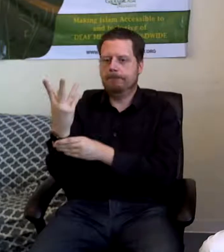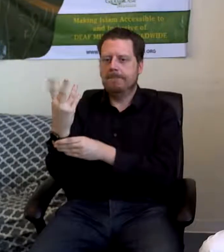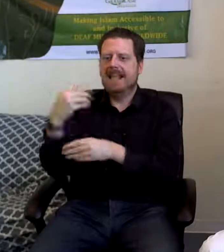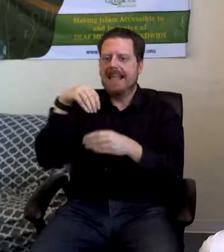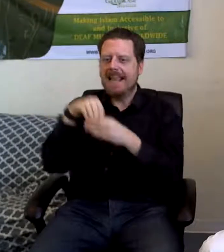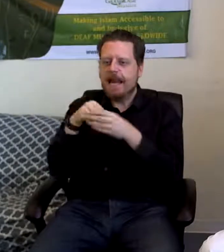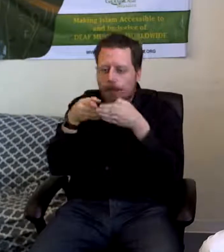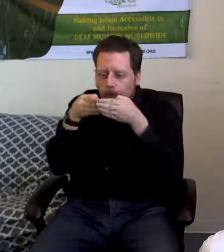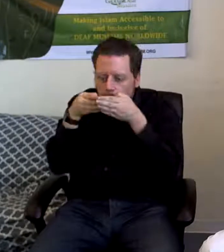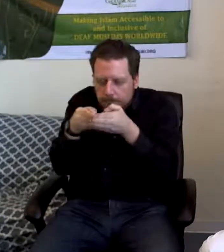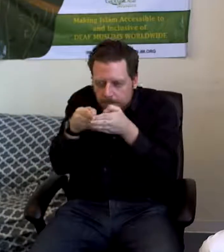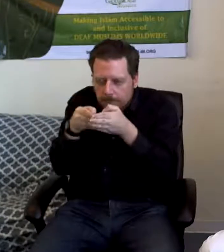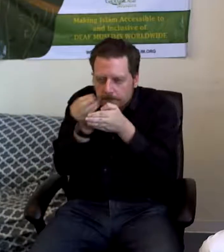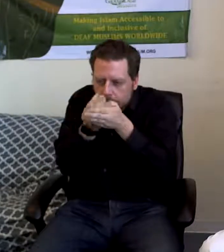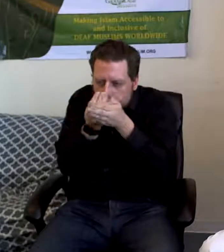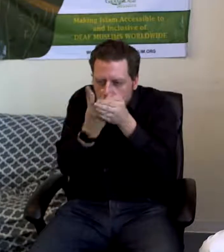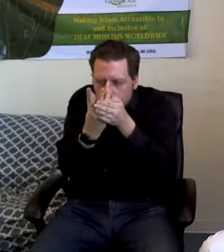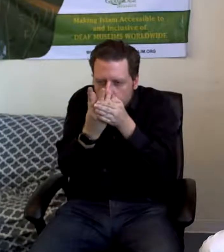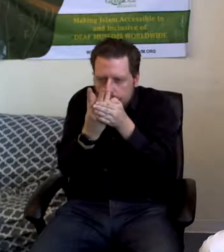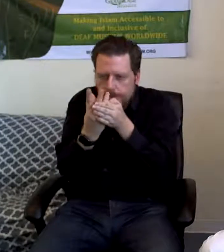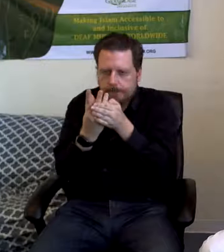niche.